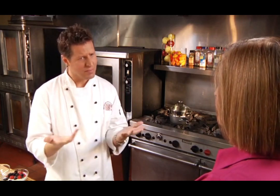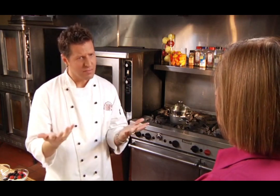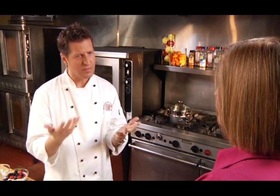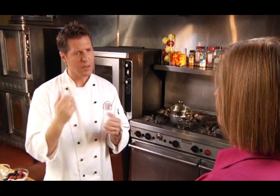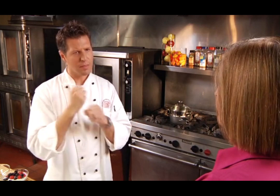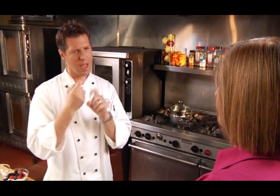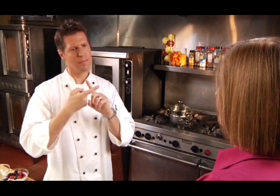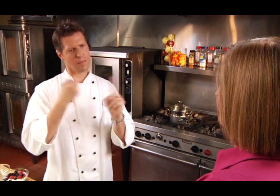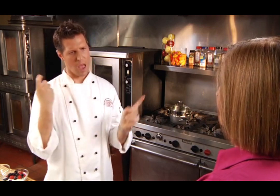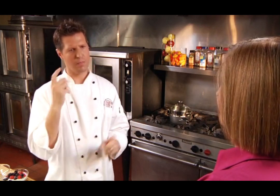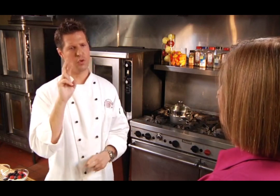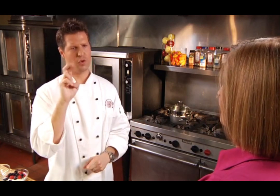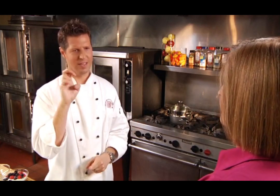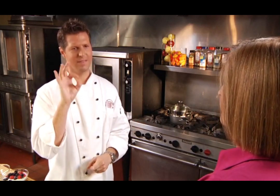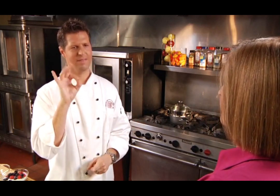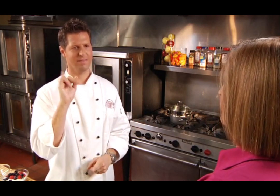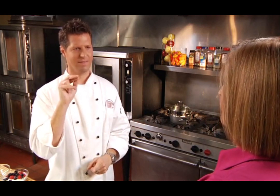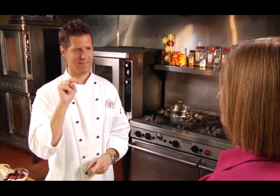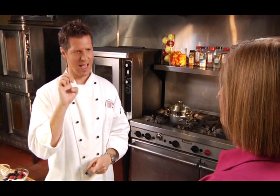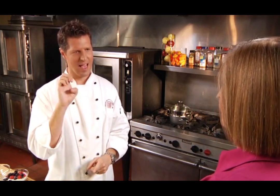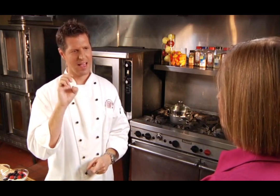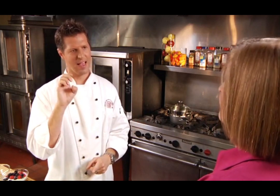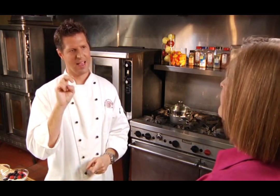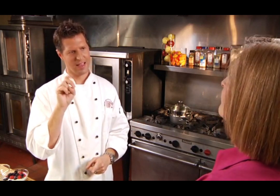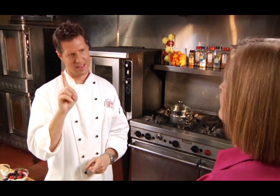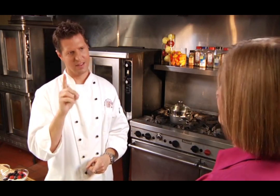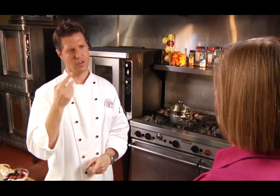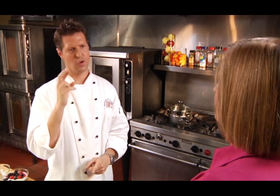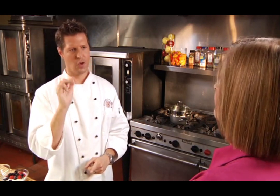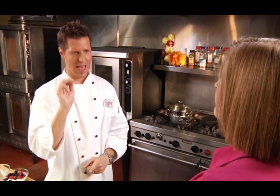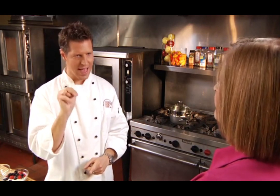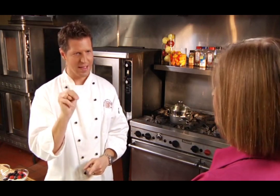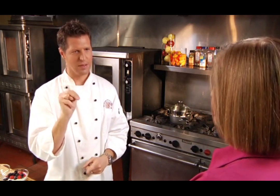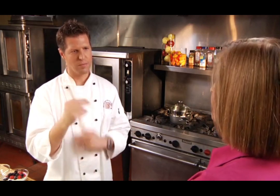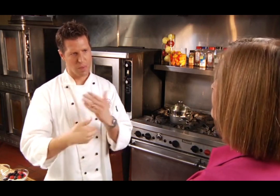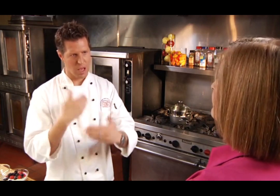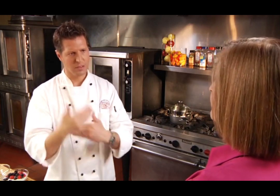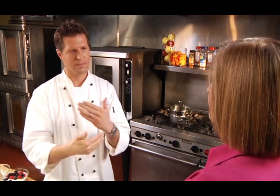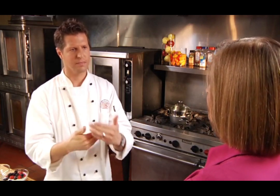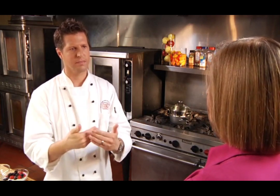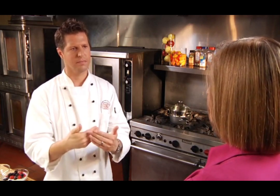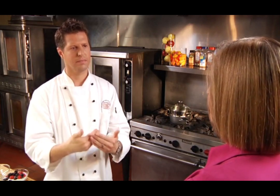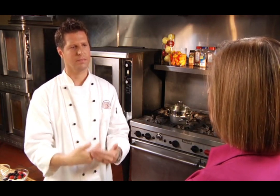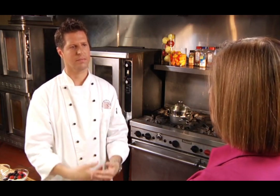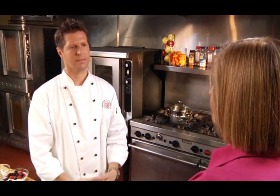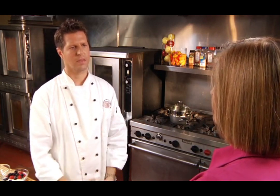White bread is made from refined grains and therefore has fewer nutrients like vitamins and minerals.